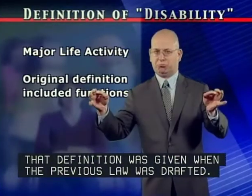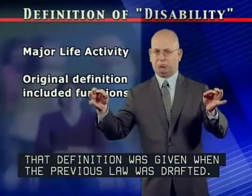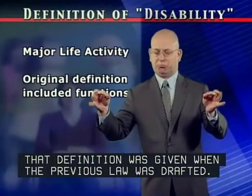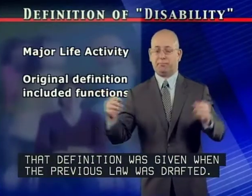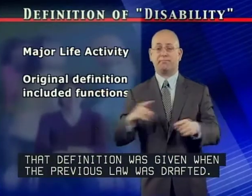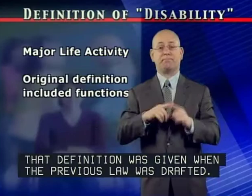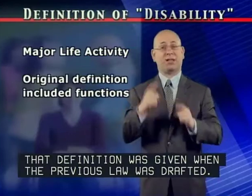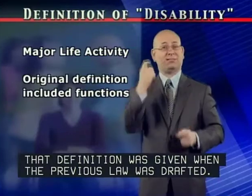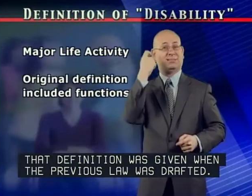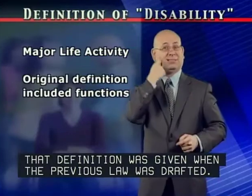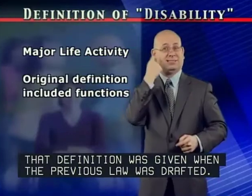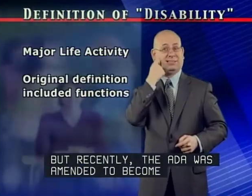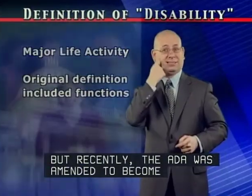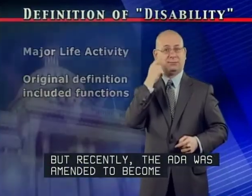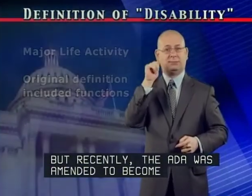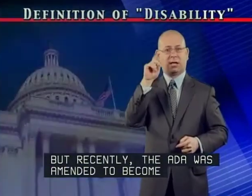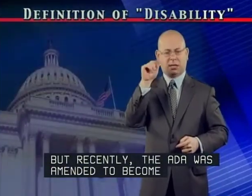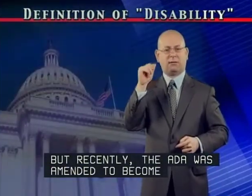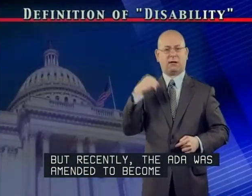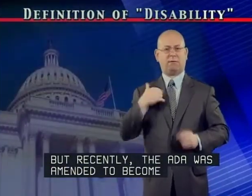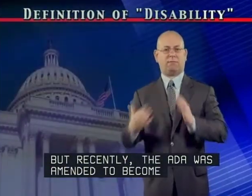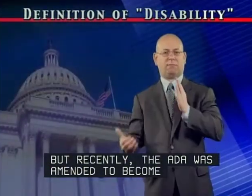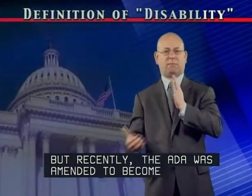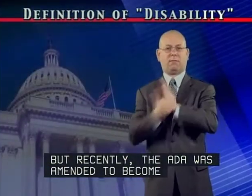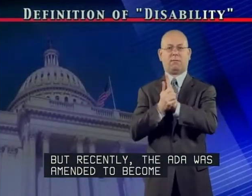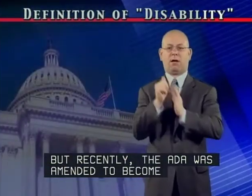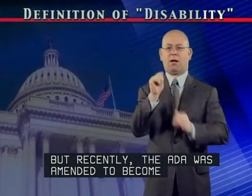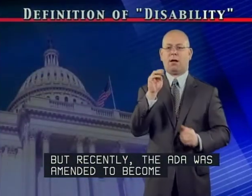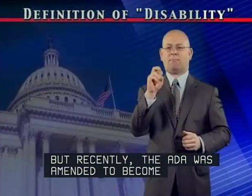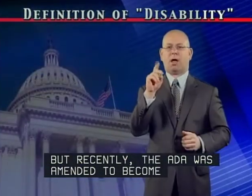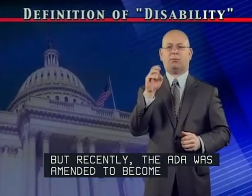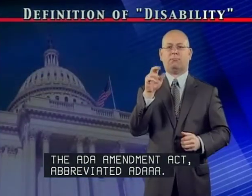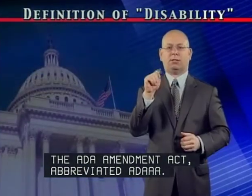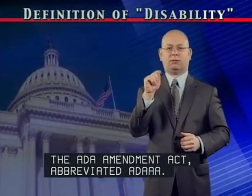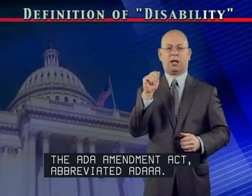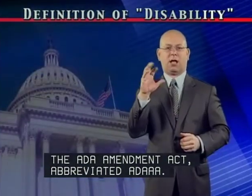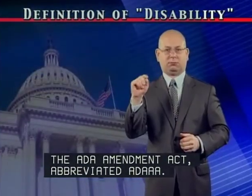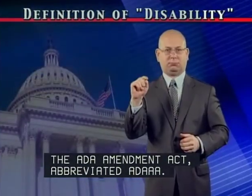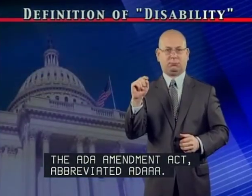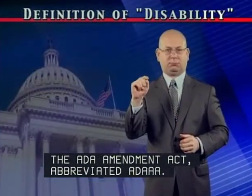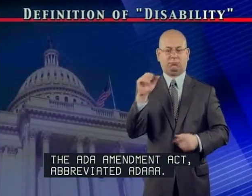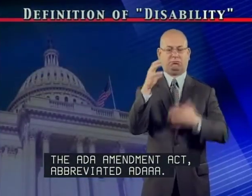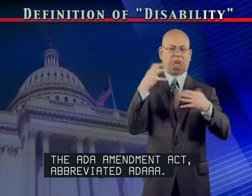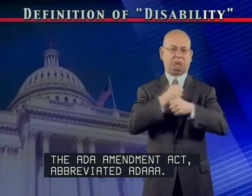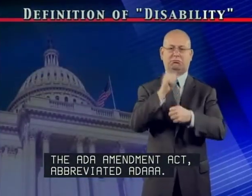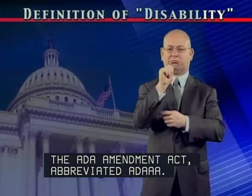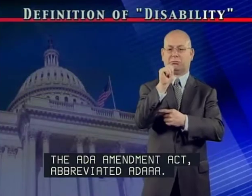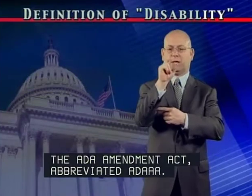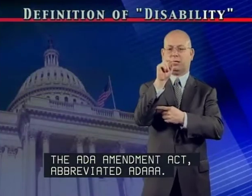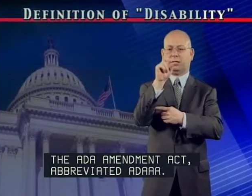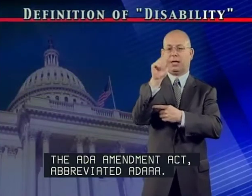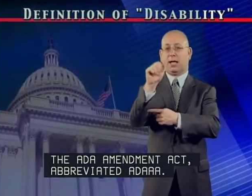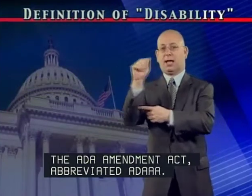was drafted, but recently, the ADA was amended to become the ADA Amendment Act,